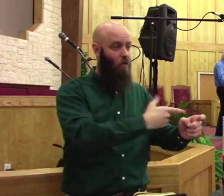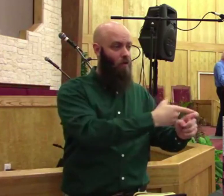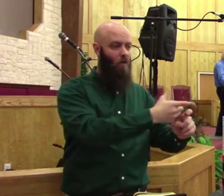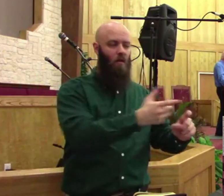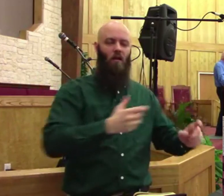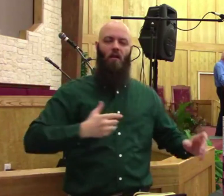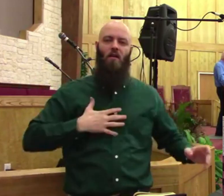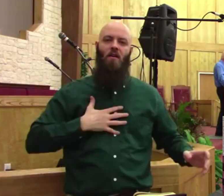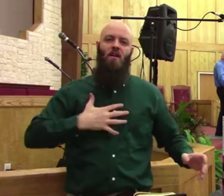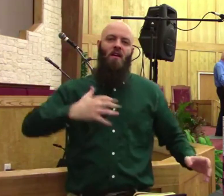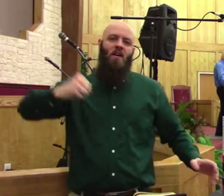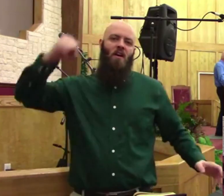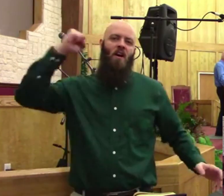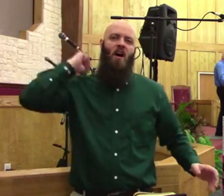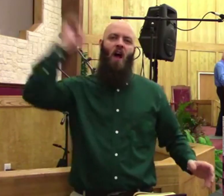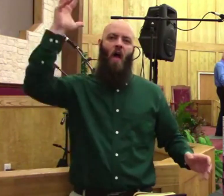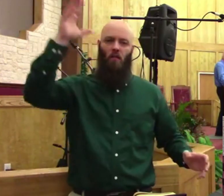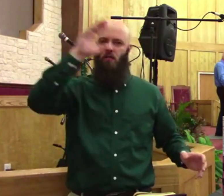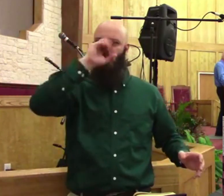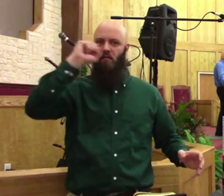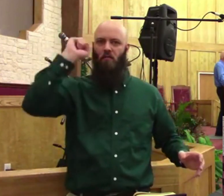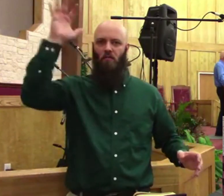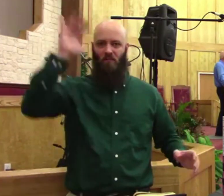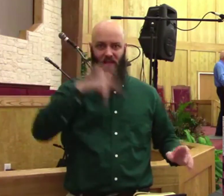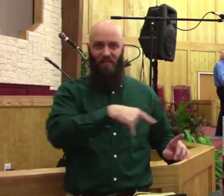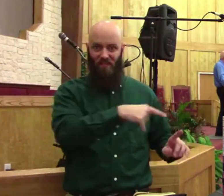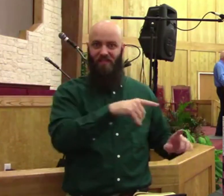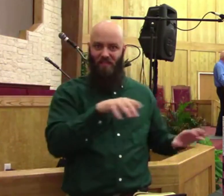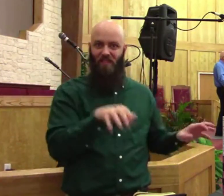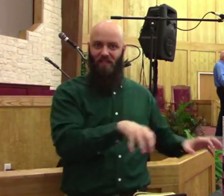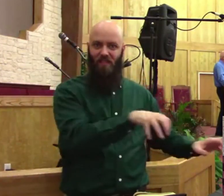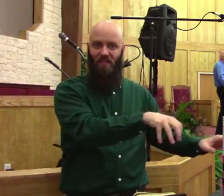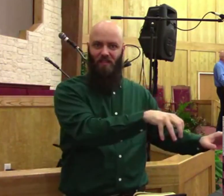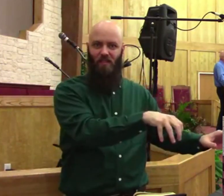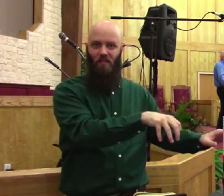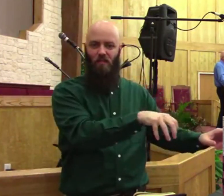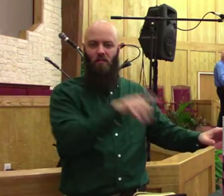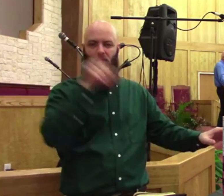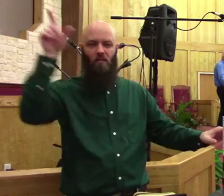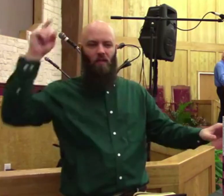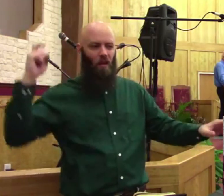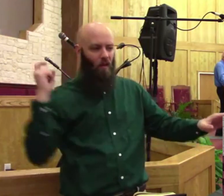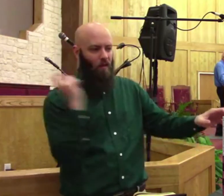breath that it took to do that, God had given to him.